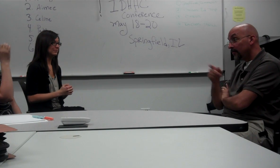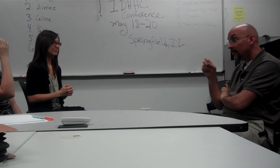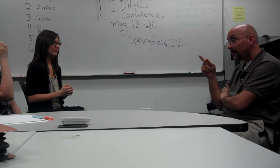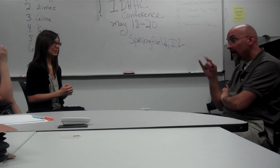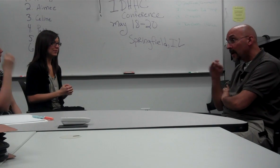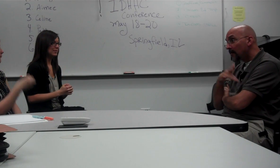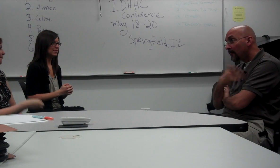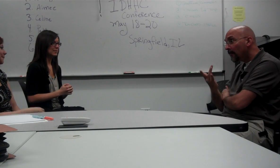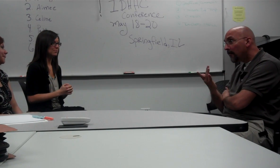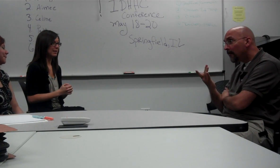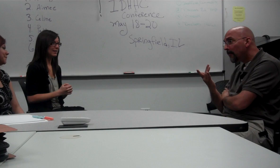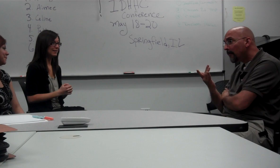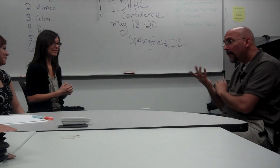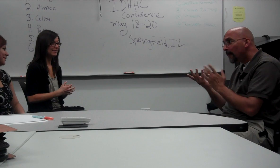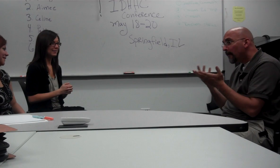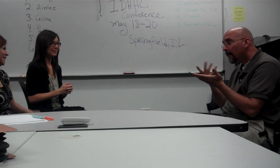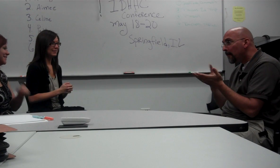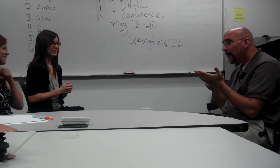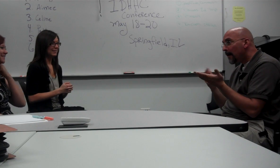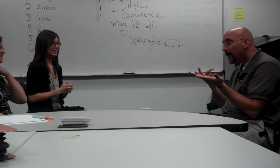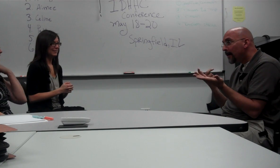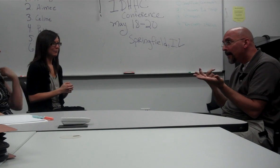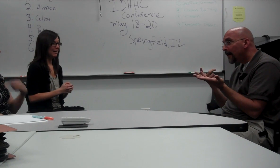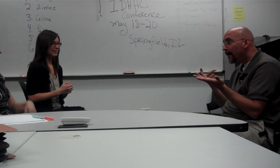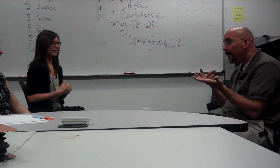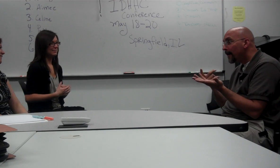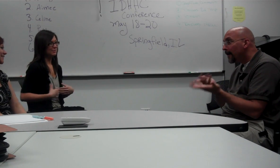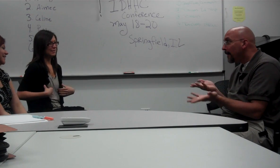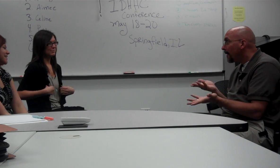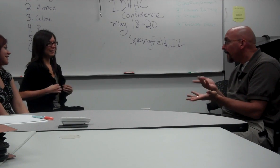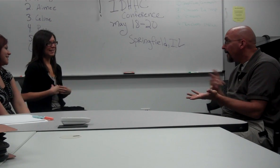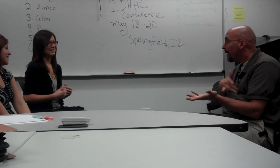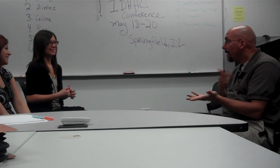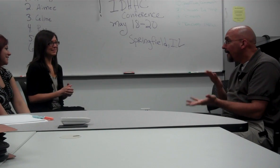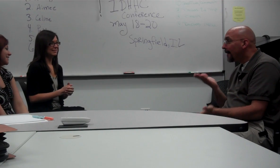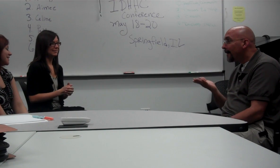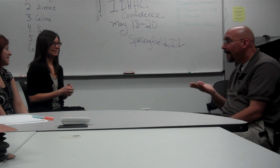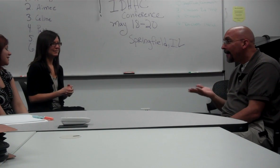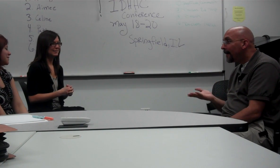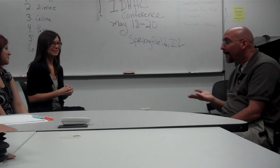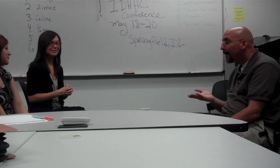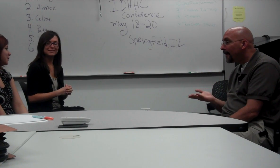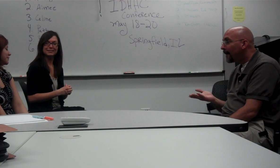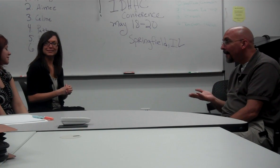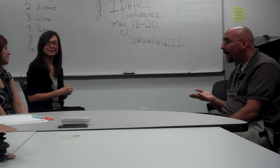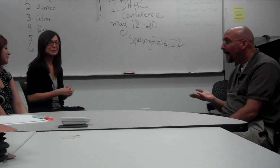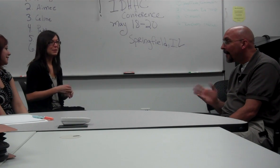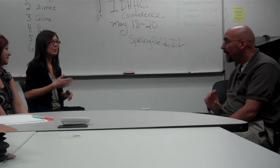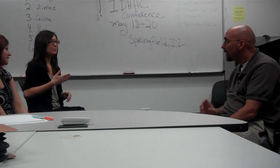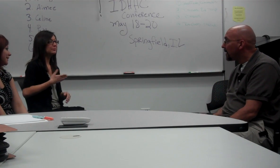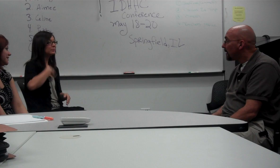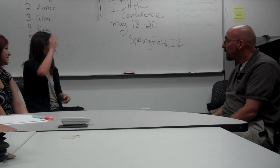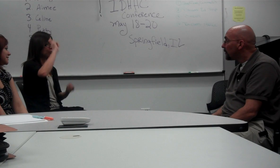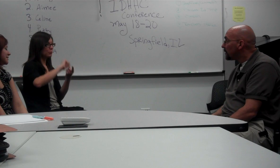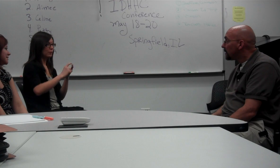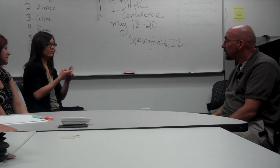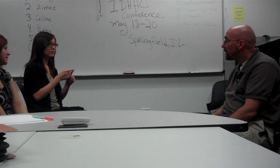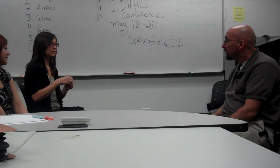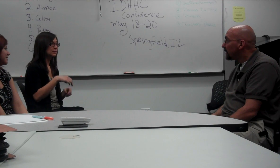So, Spain? yeah. Why? What's up with that? My boyfriend's company is sending us